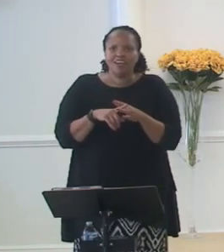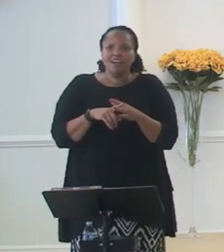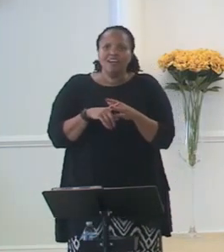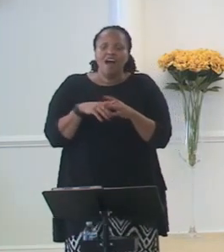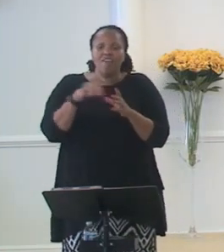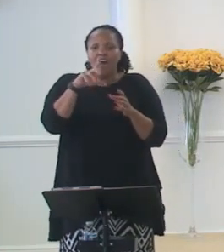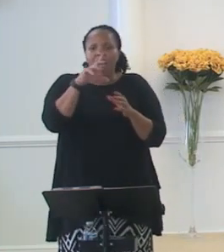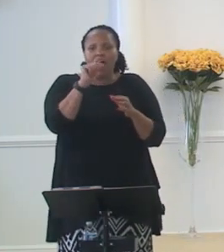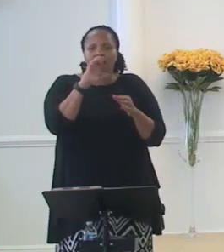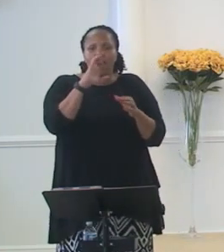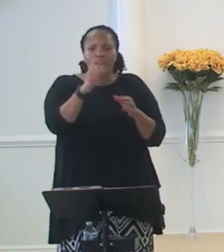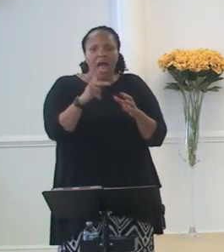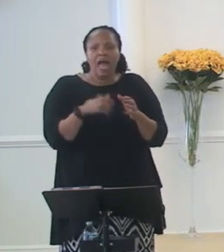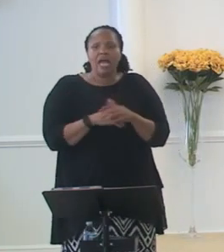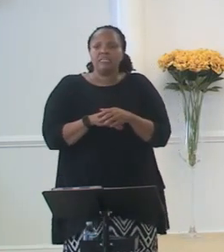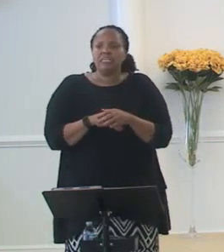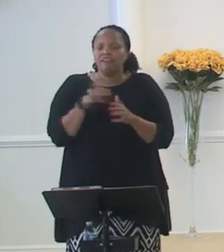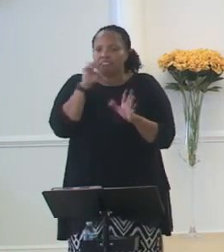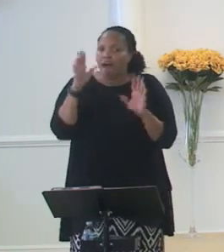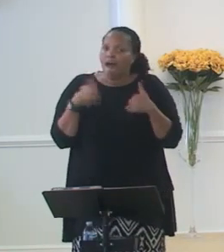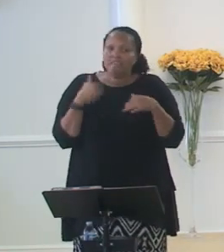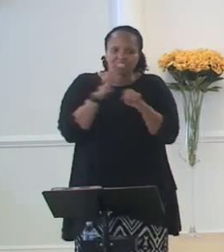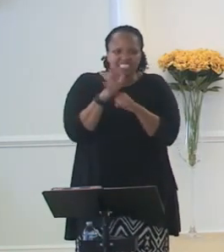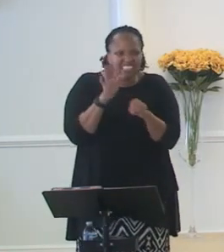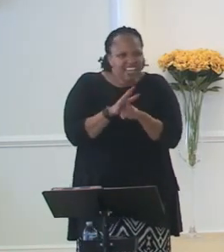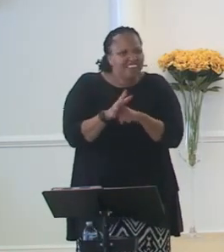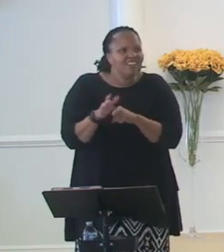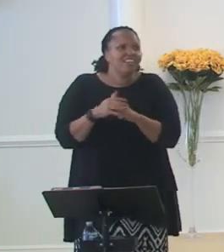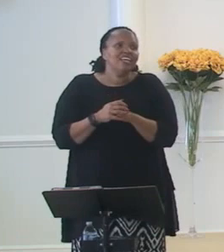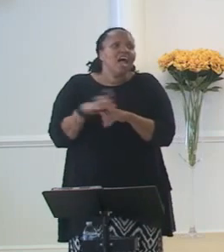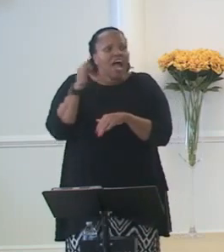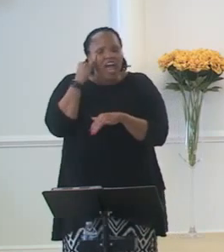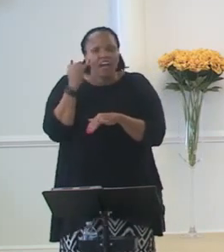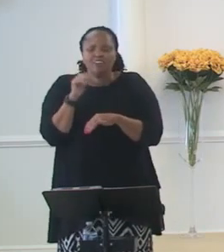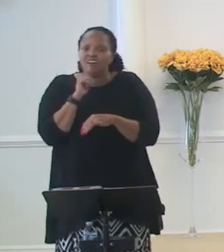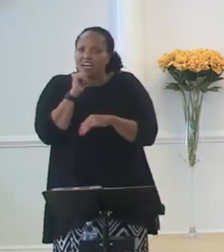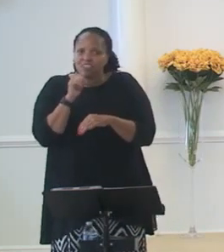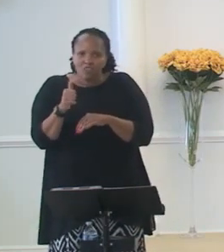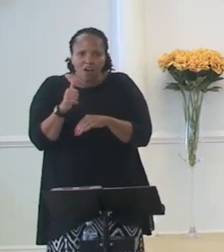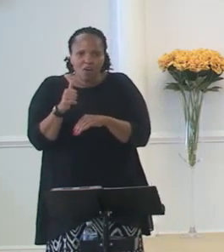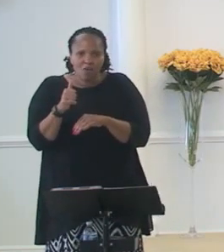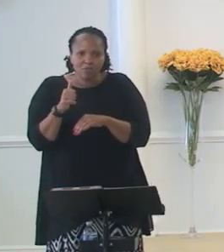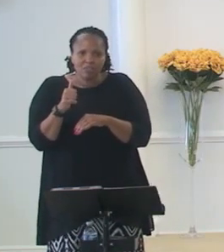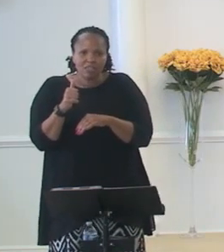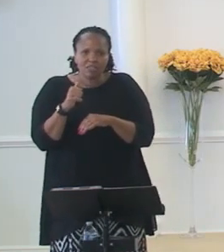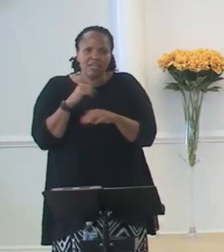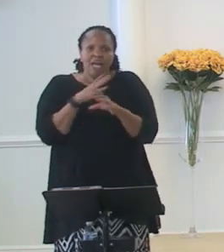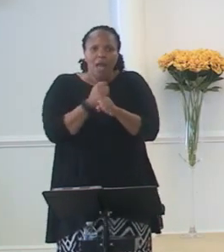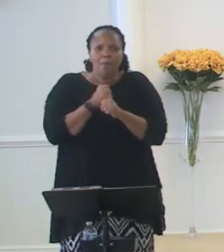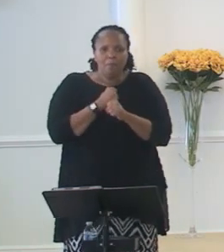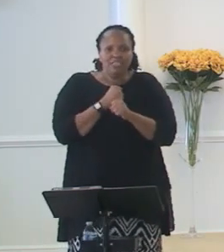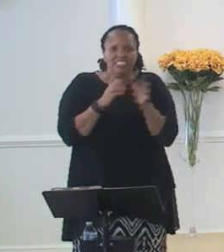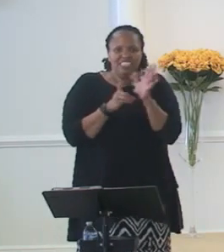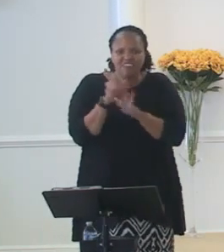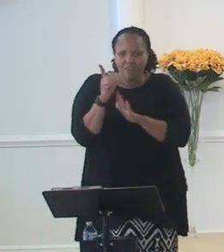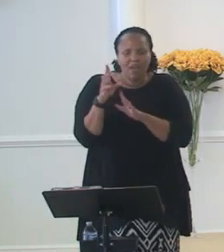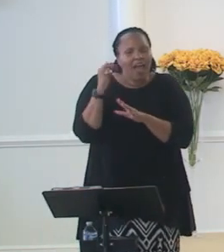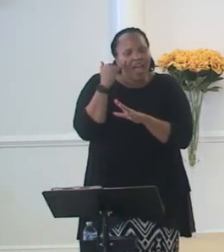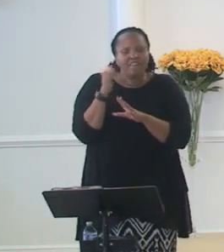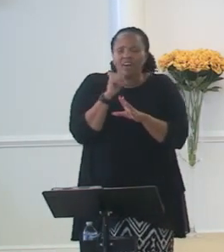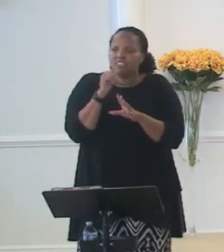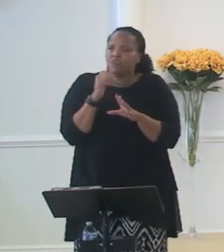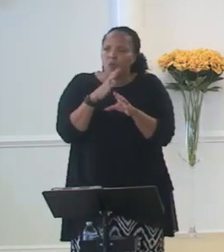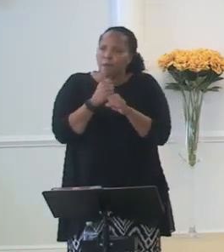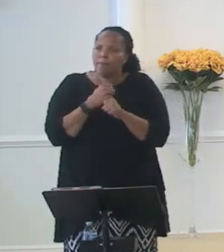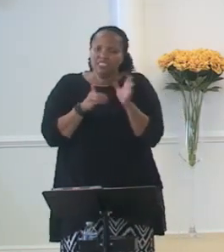lack, I begin to now come across my mind. If I don't embrace the development, if I don't arrest